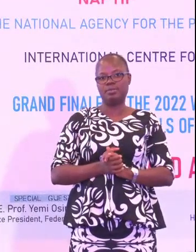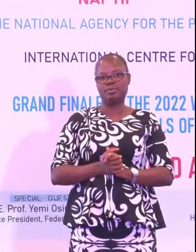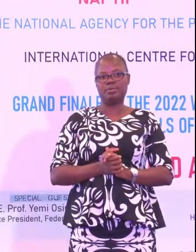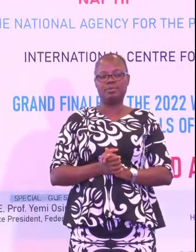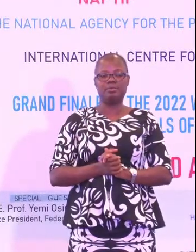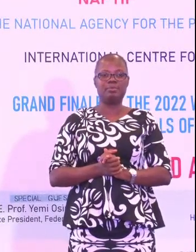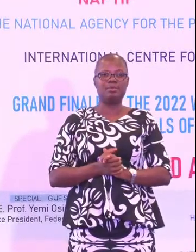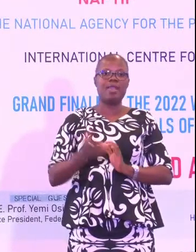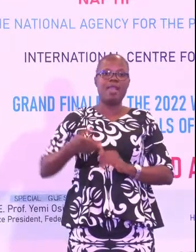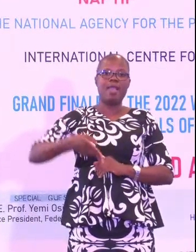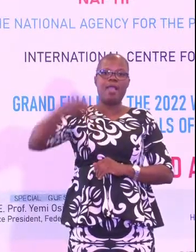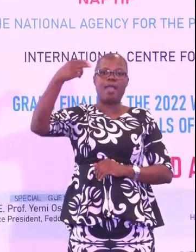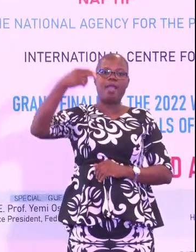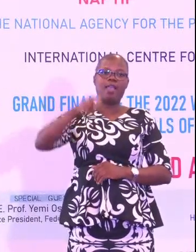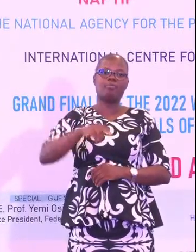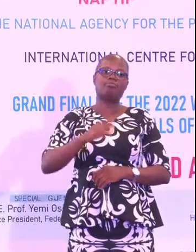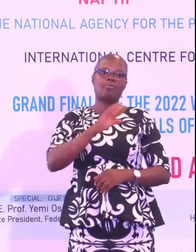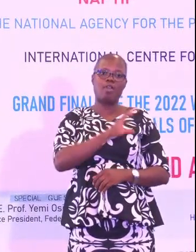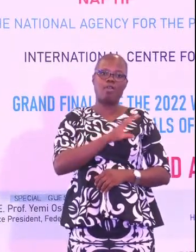High Commissioner,